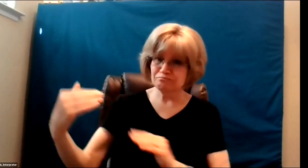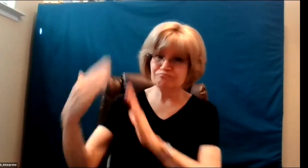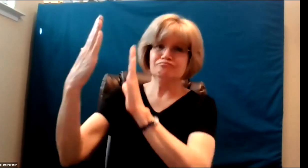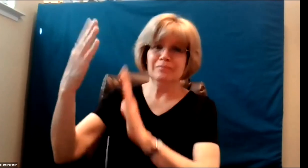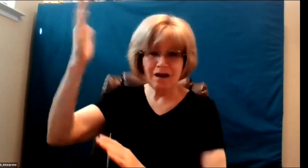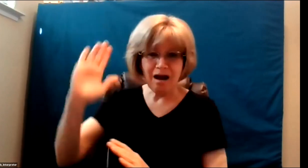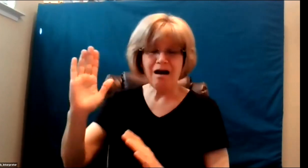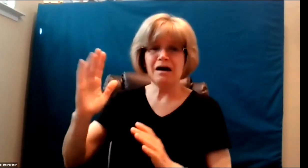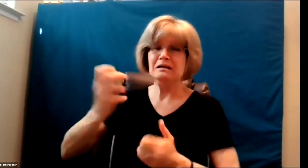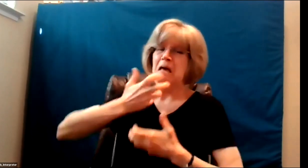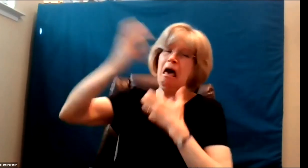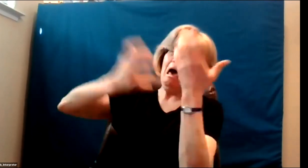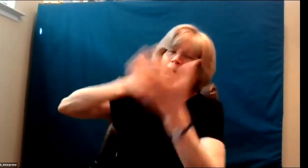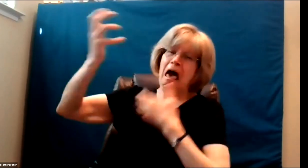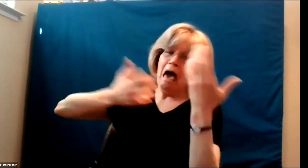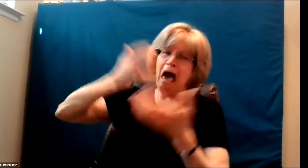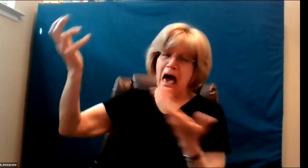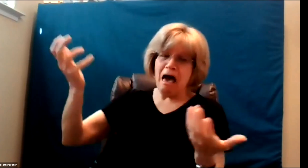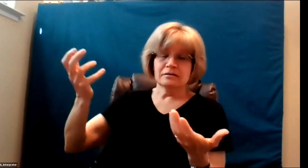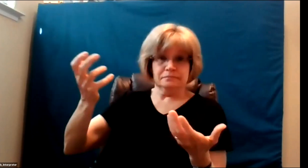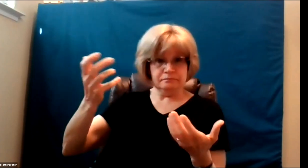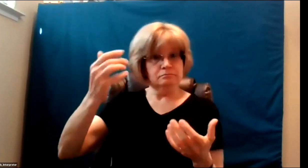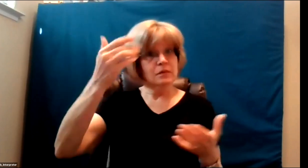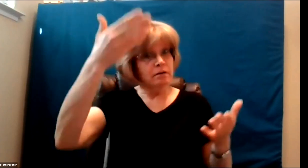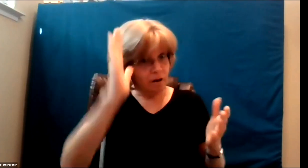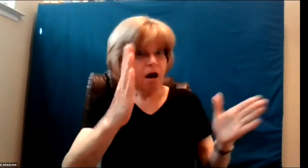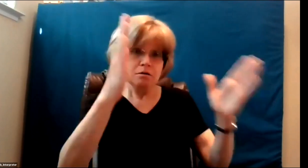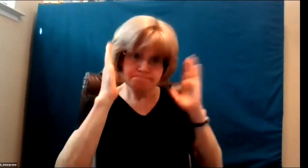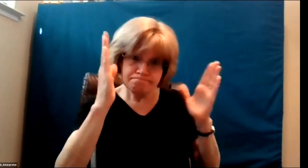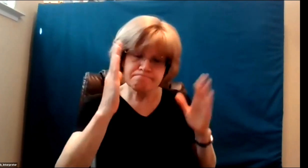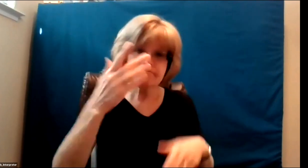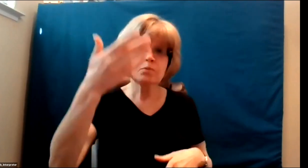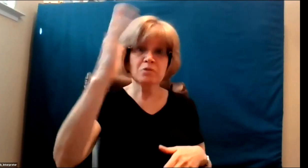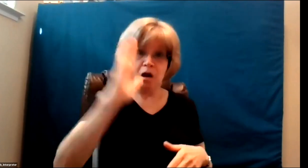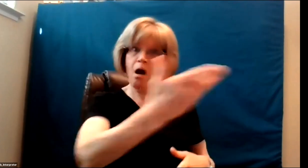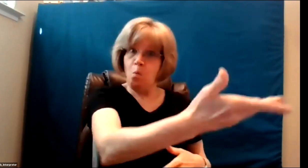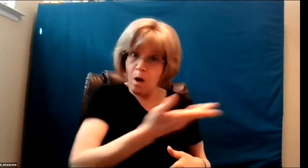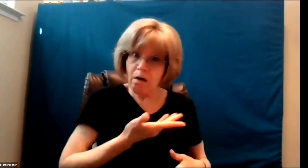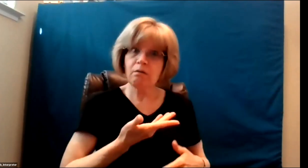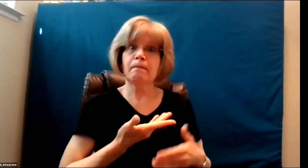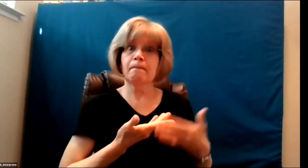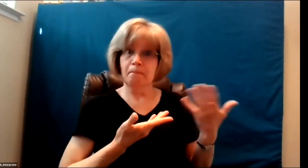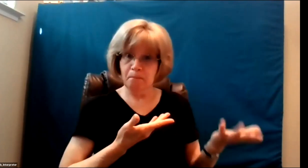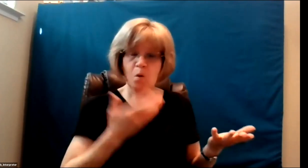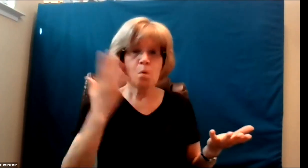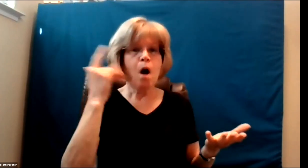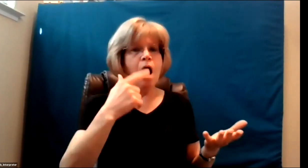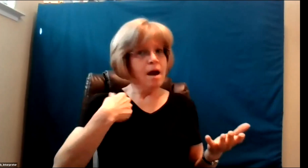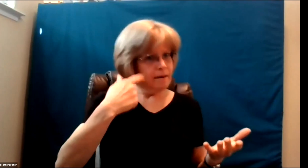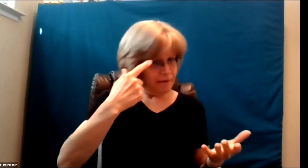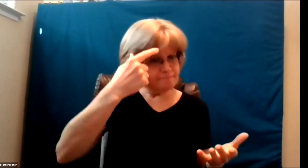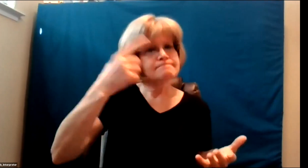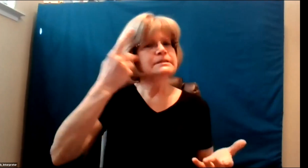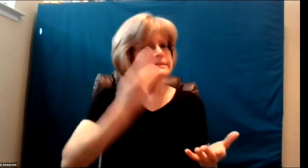those cries. I think God even welcomes those cries because God sees that as we're paying attention to what's